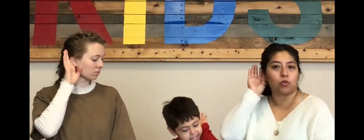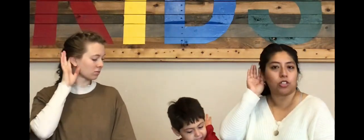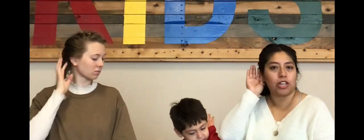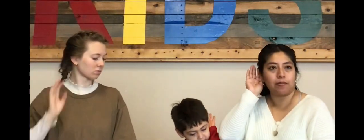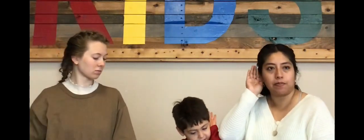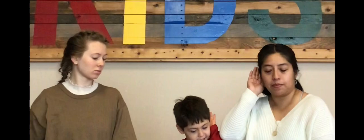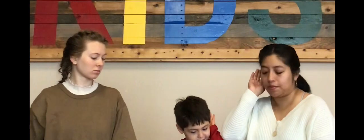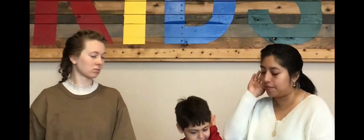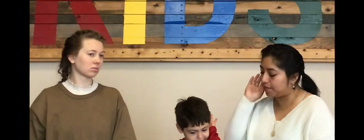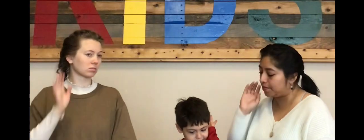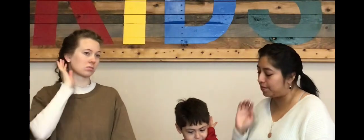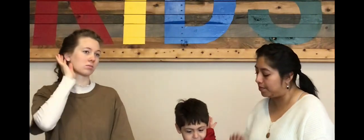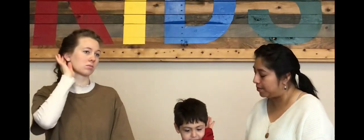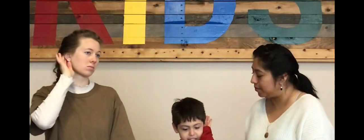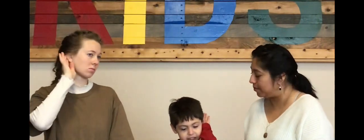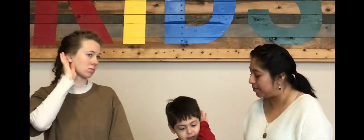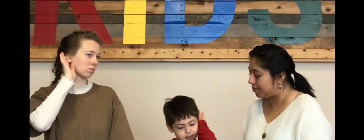Escucha. Escucha.